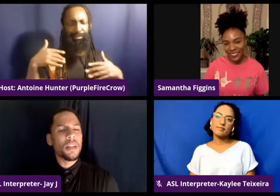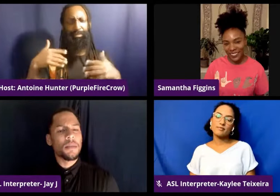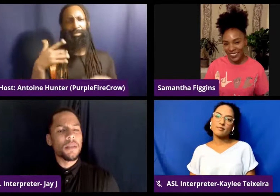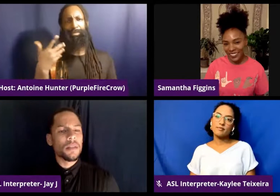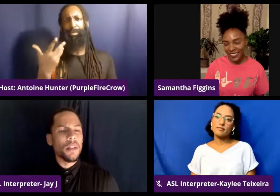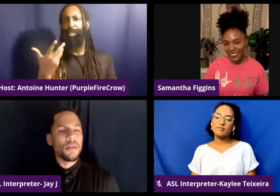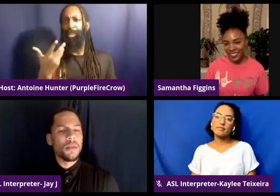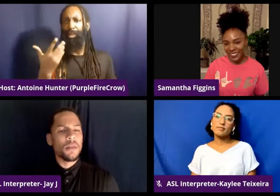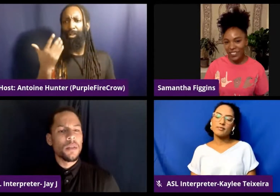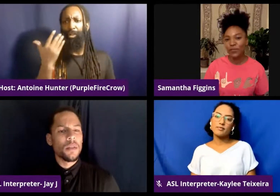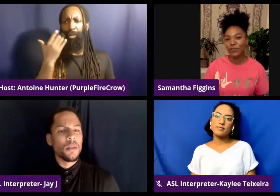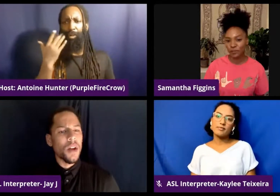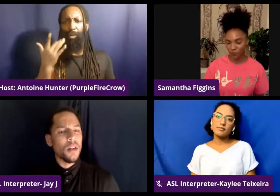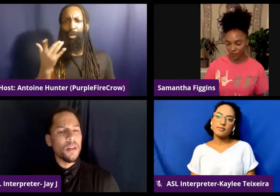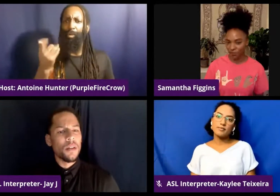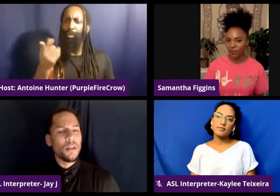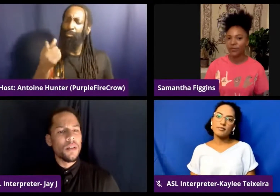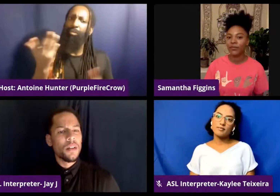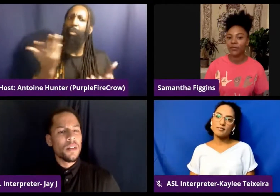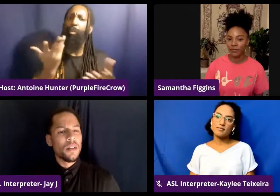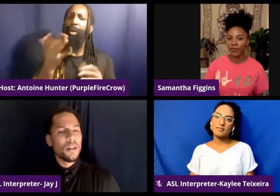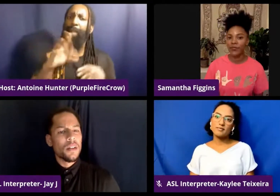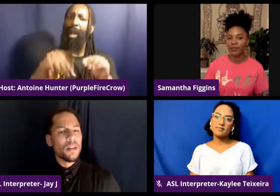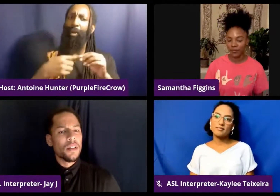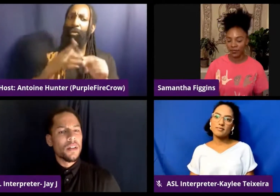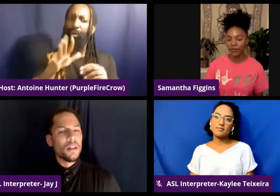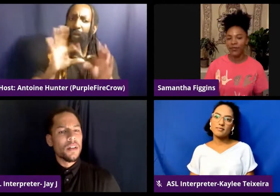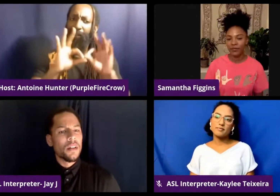Talking about accepting yourself. Wow.